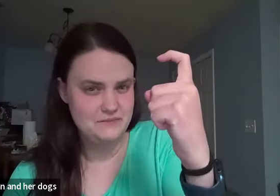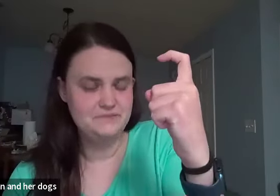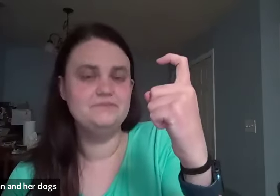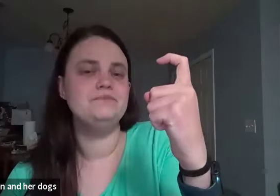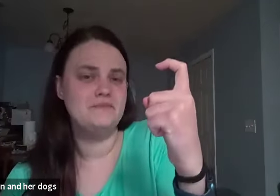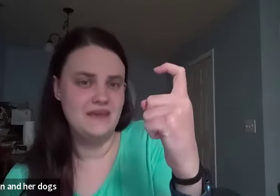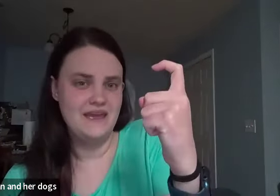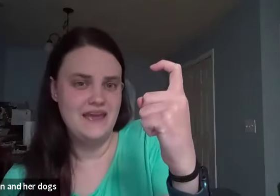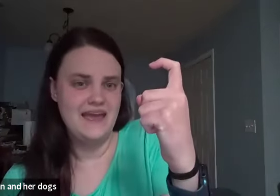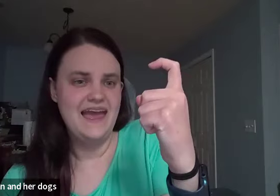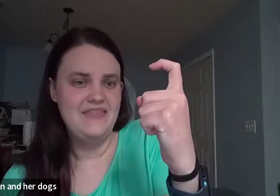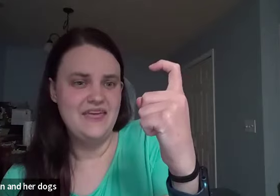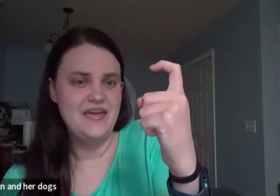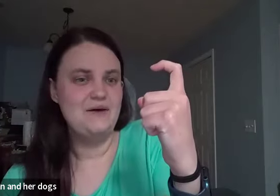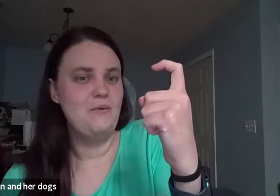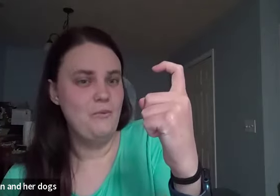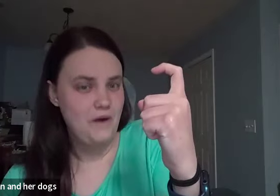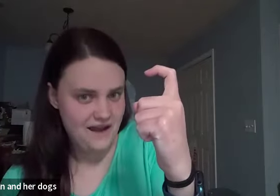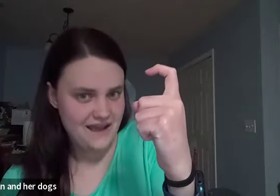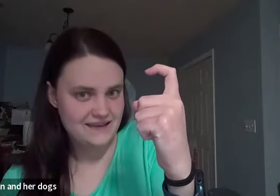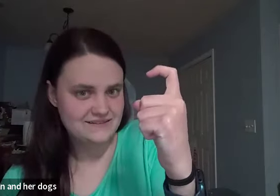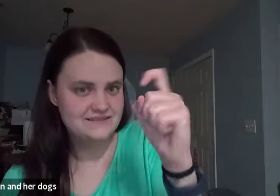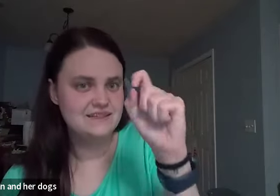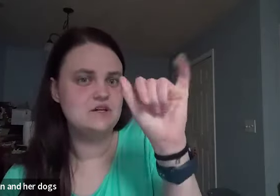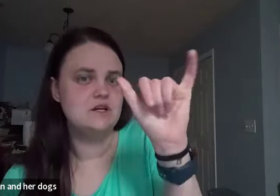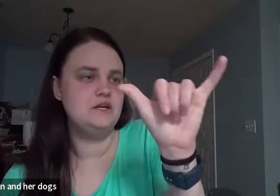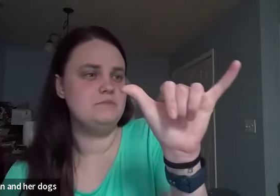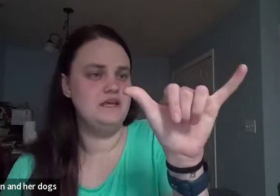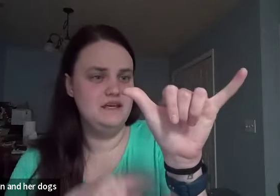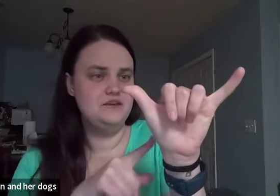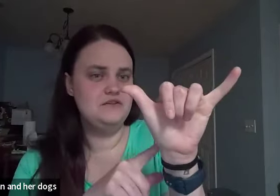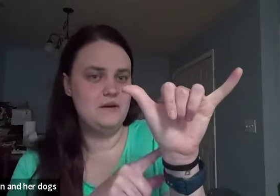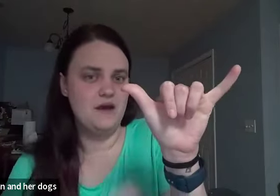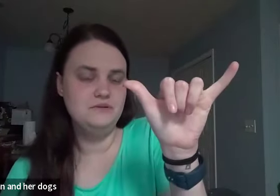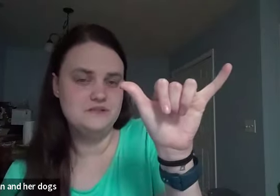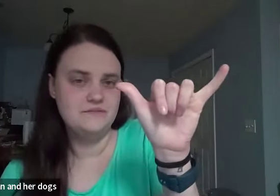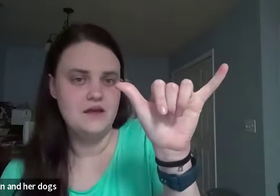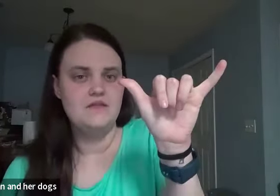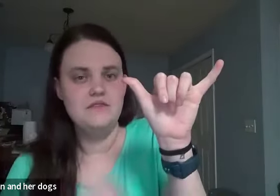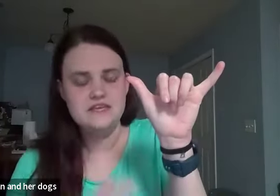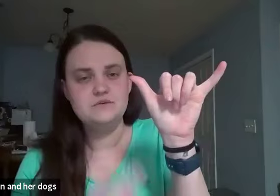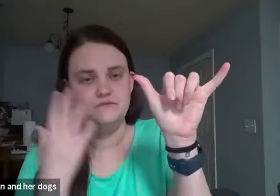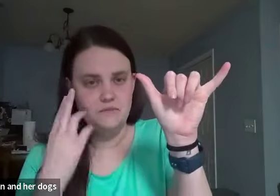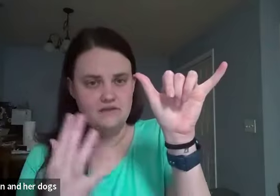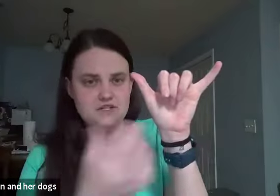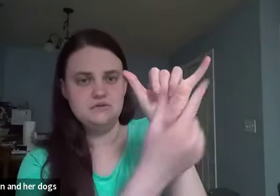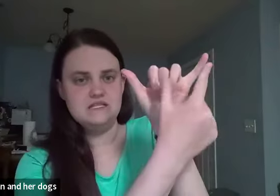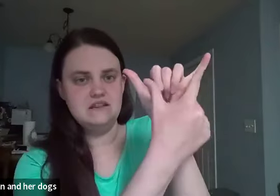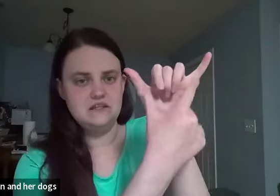spot. And then Y is going to be your pinky and your thumb out. This one for my visual is it